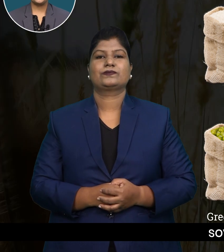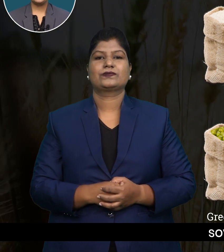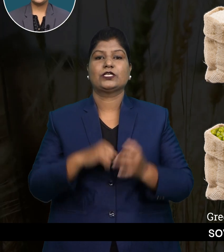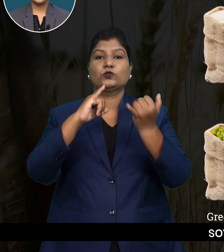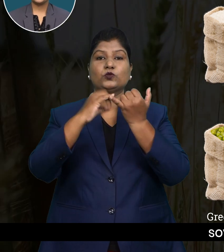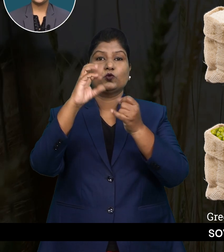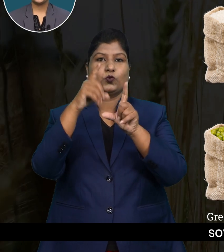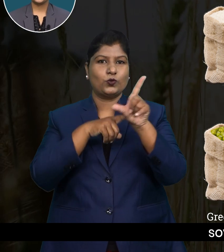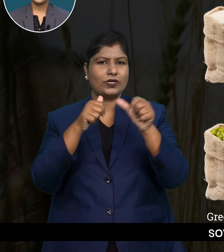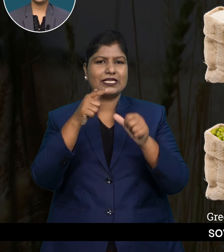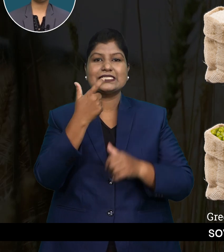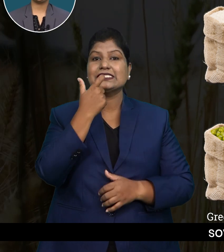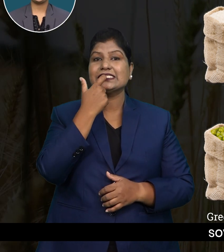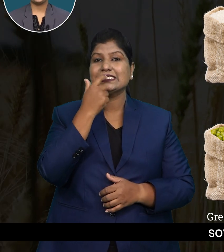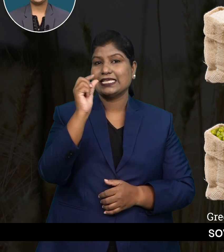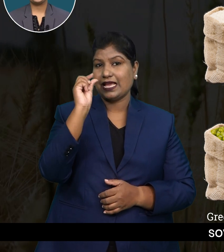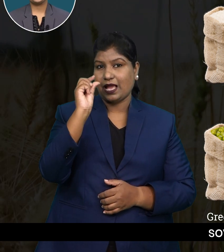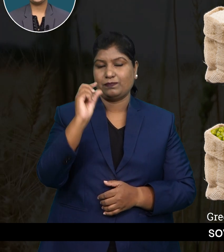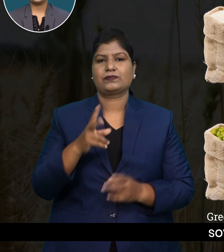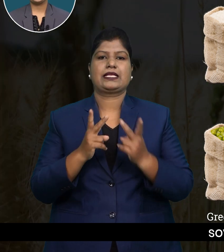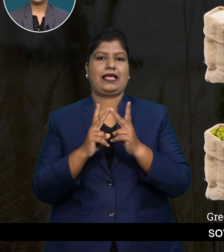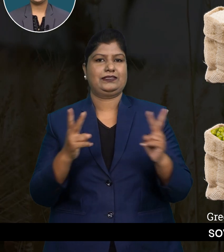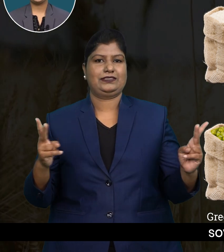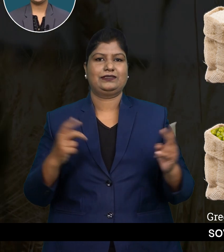soya beans, etc.